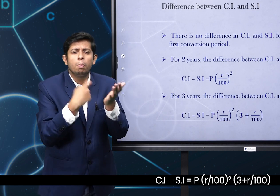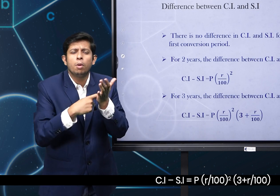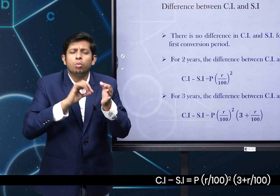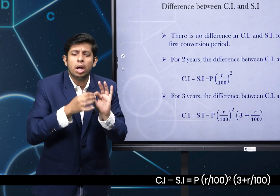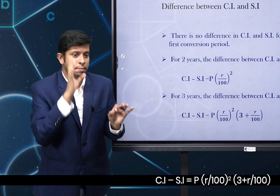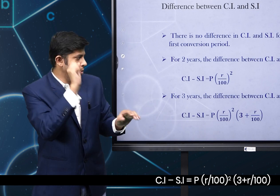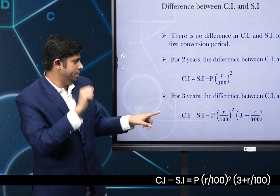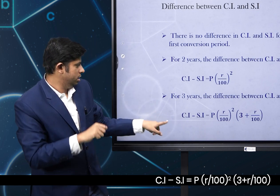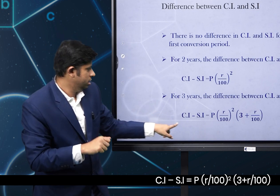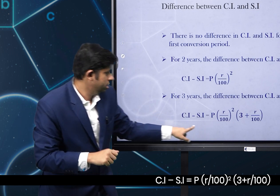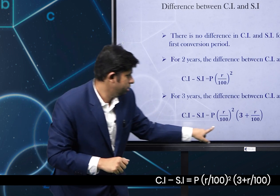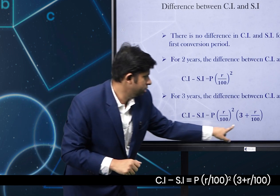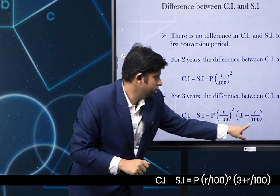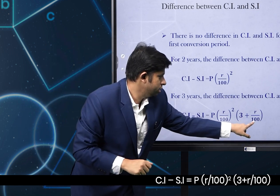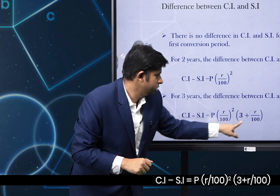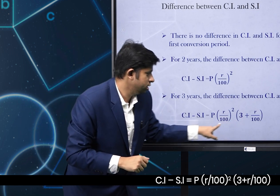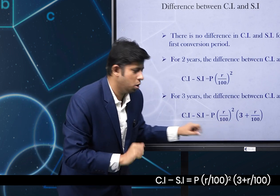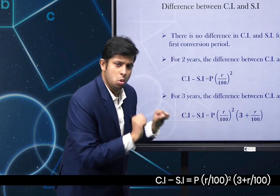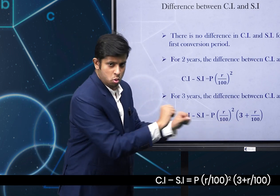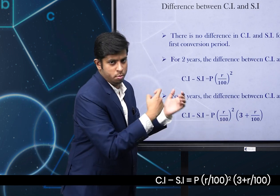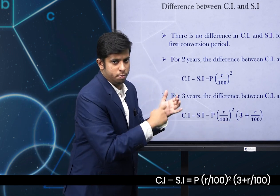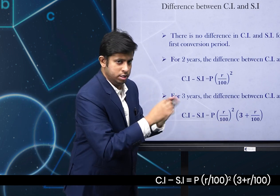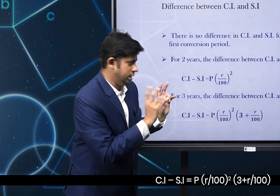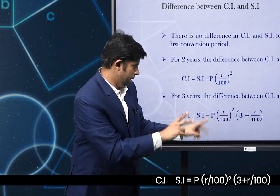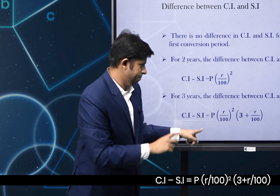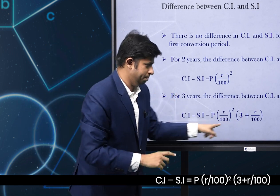into R by 100 whole square into 3 plus R by 100.